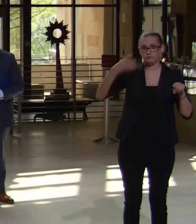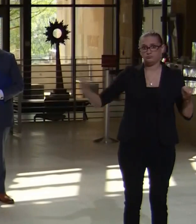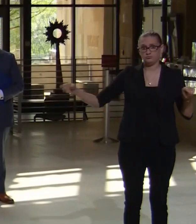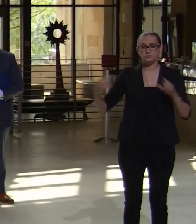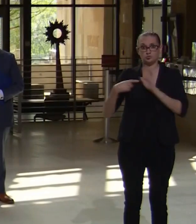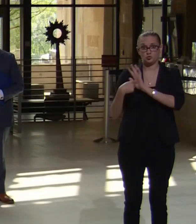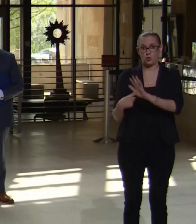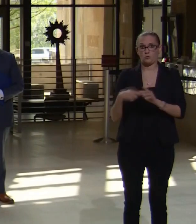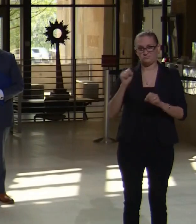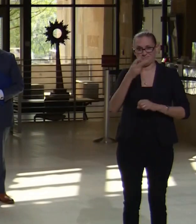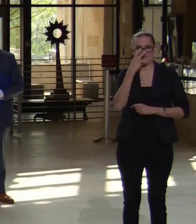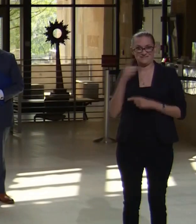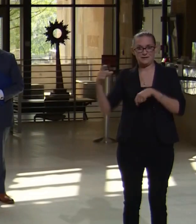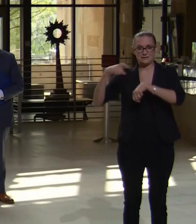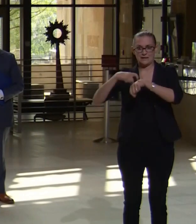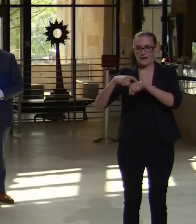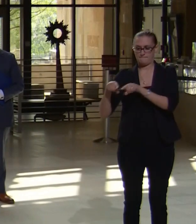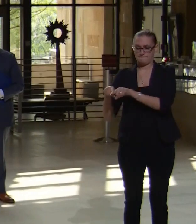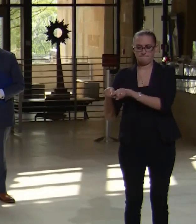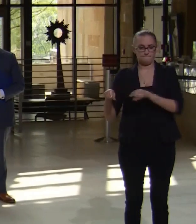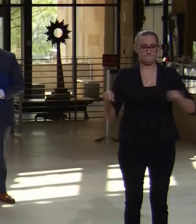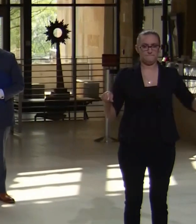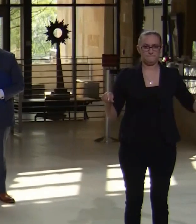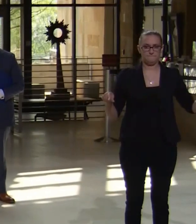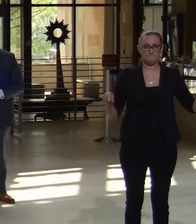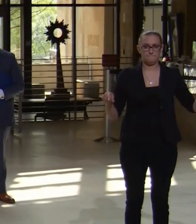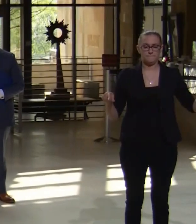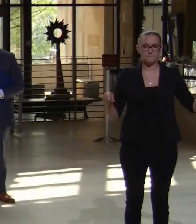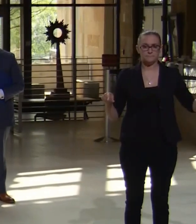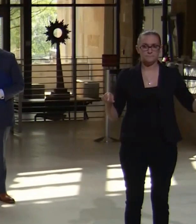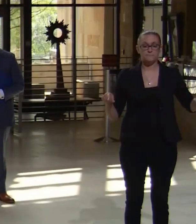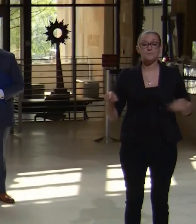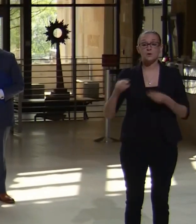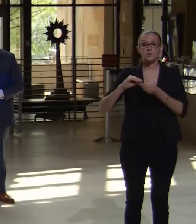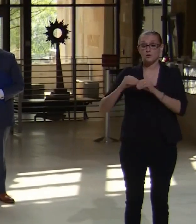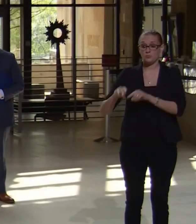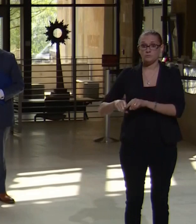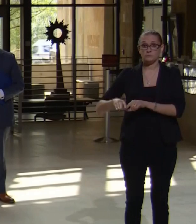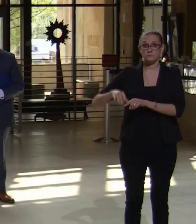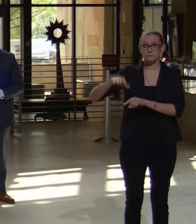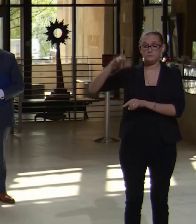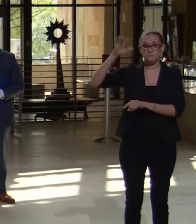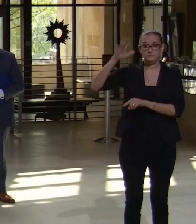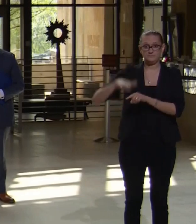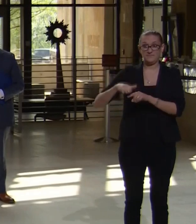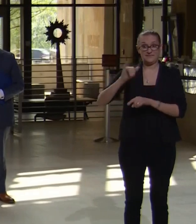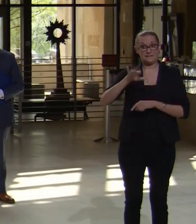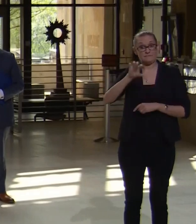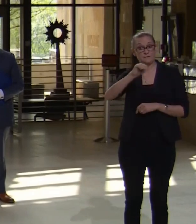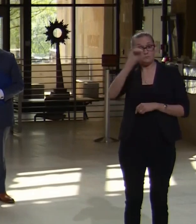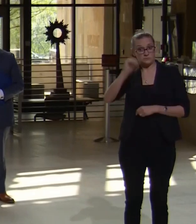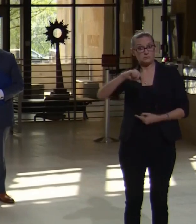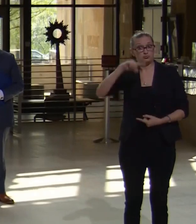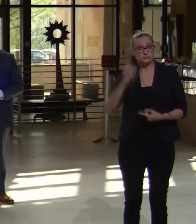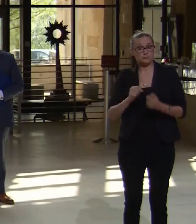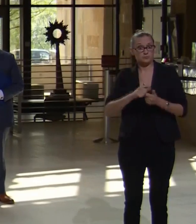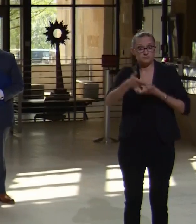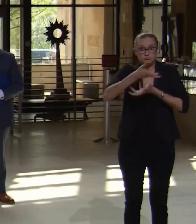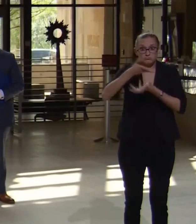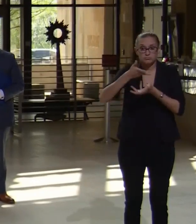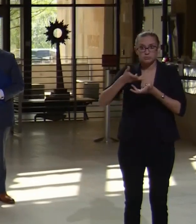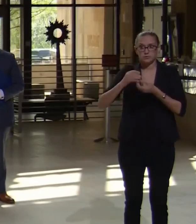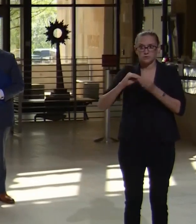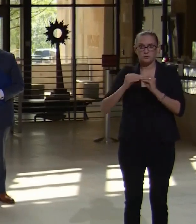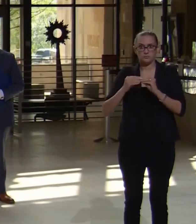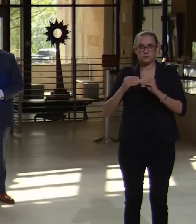this, the time goes across the bottom of the chart. The numbers with a 50% reduction, the numbers are,